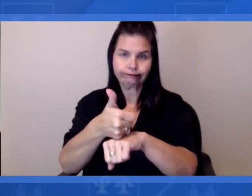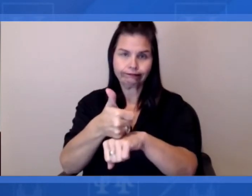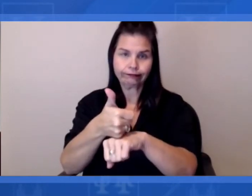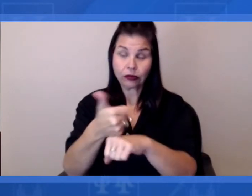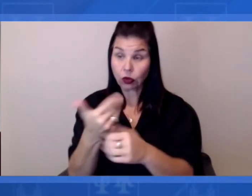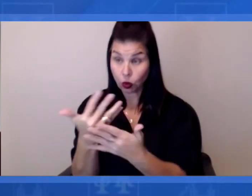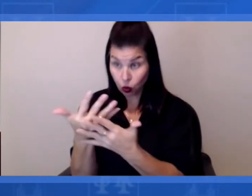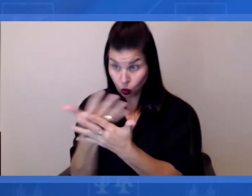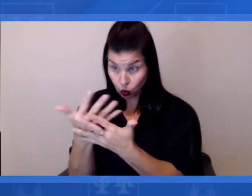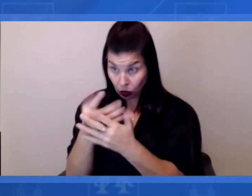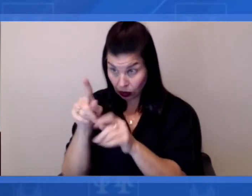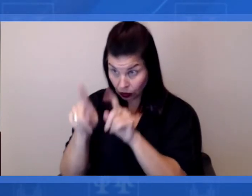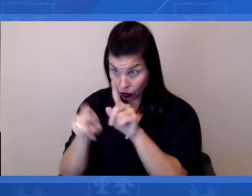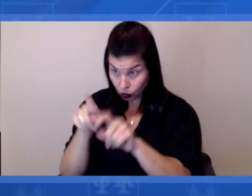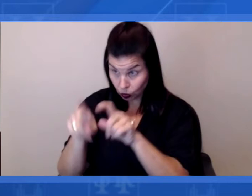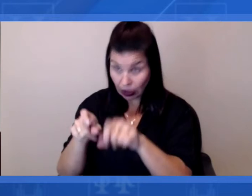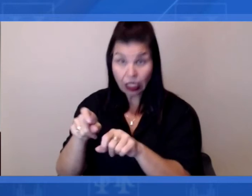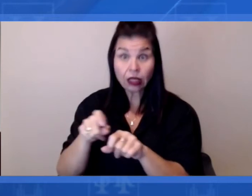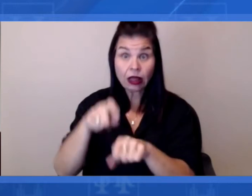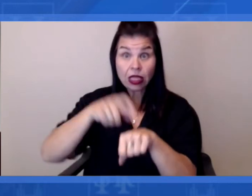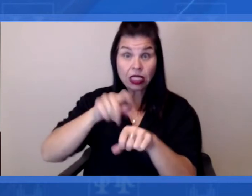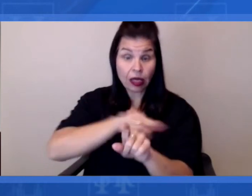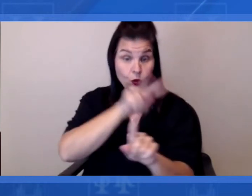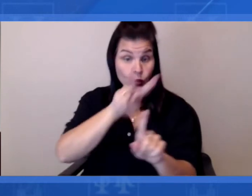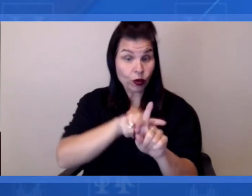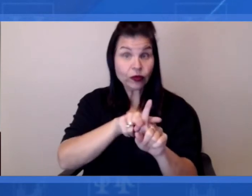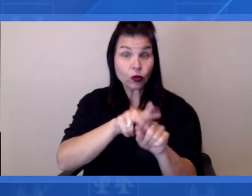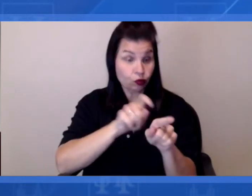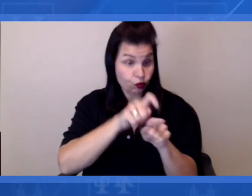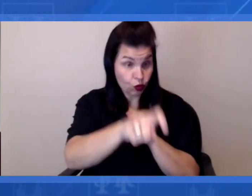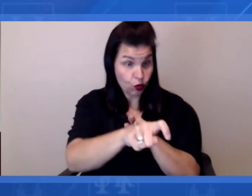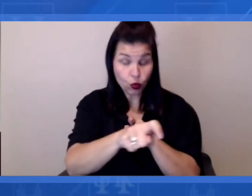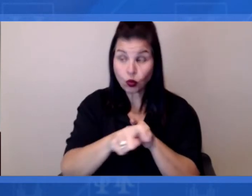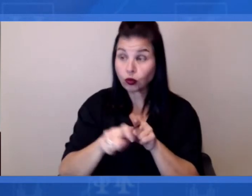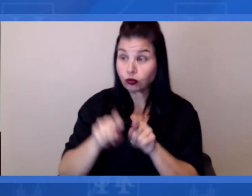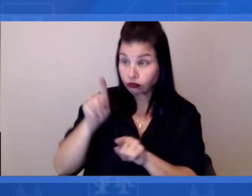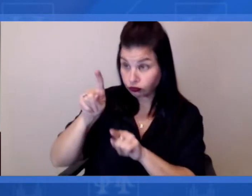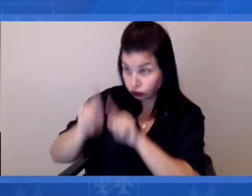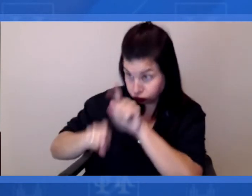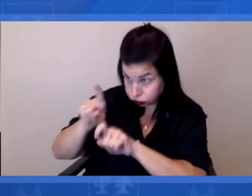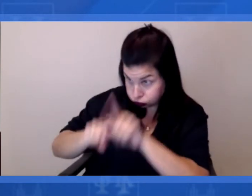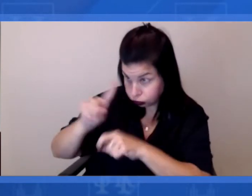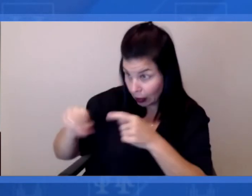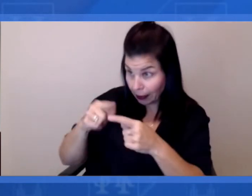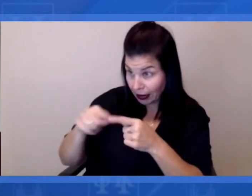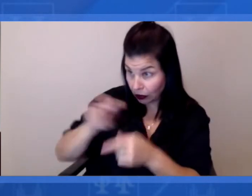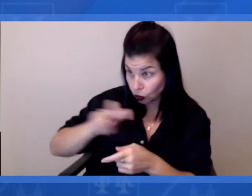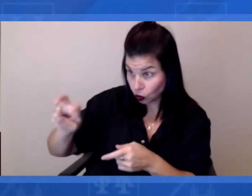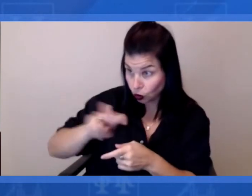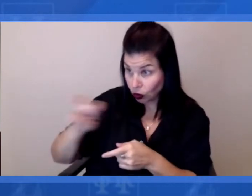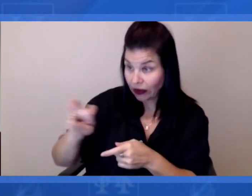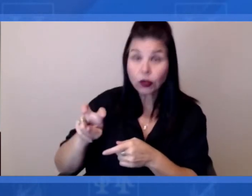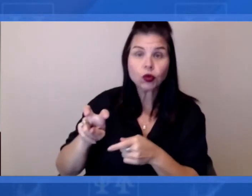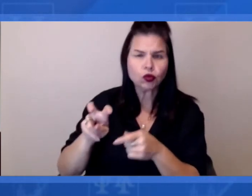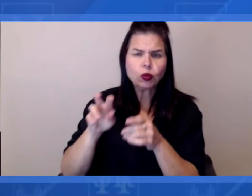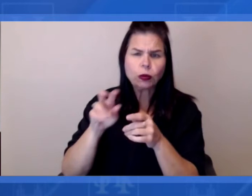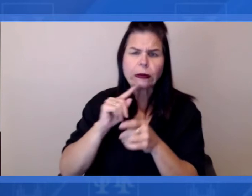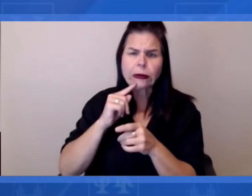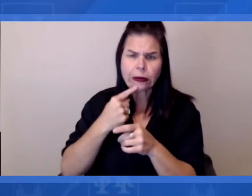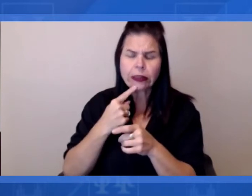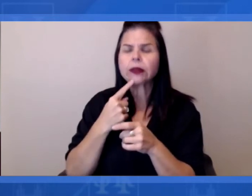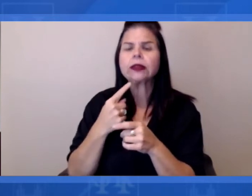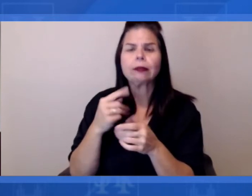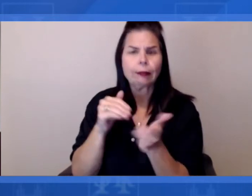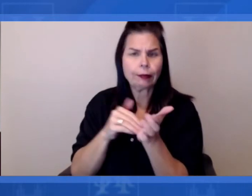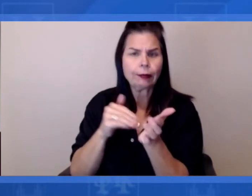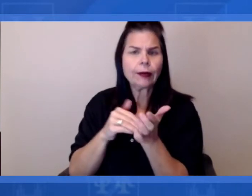Screening at time of reservation includes screening for travel to critical medical care and